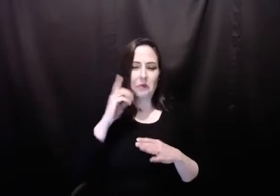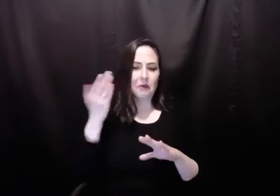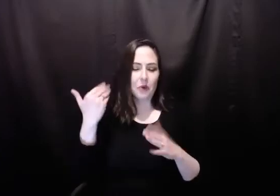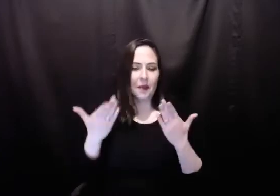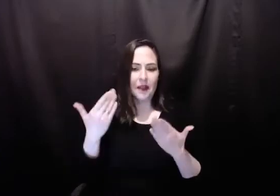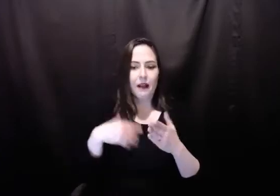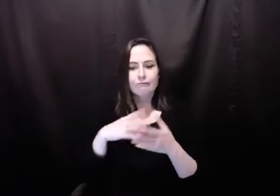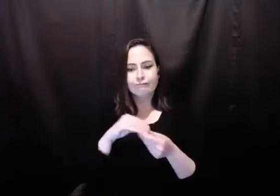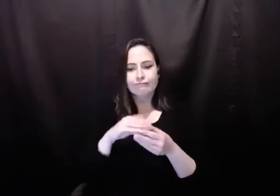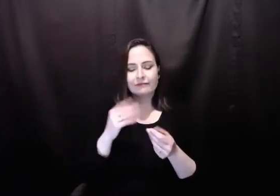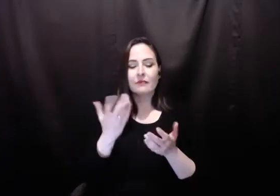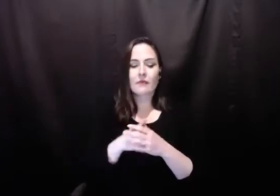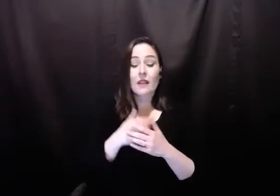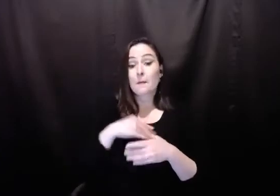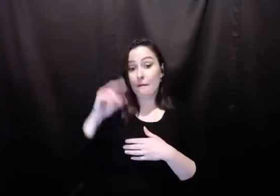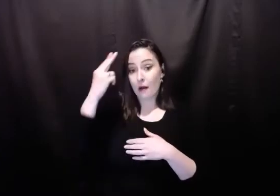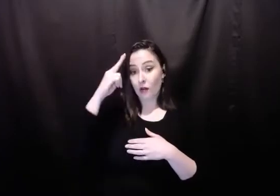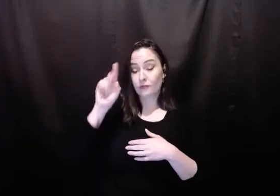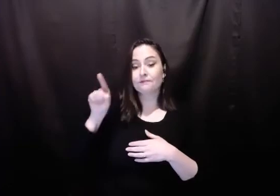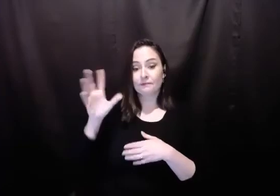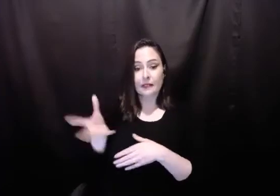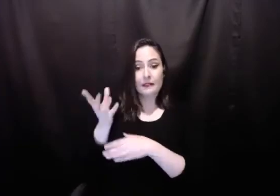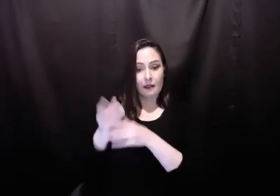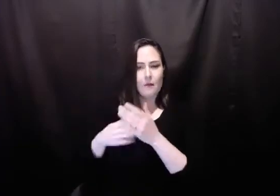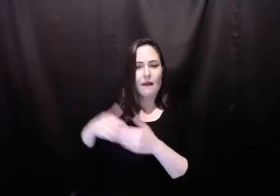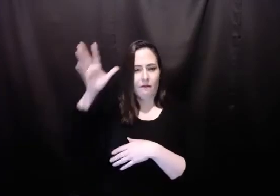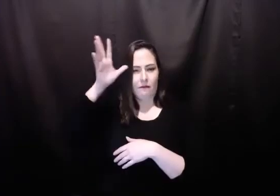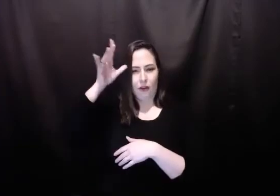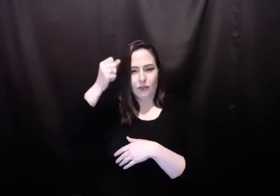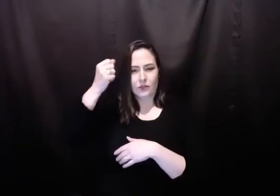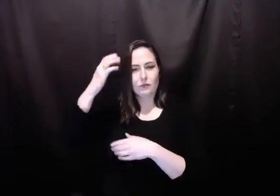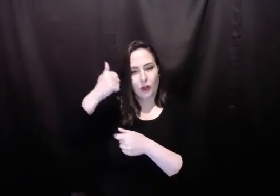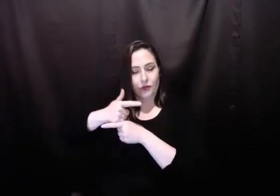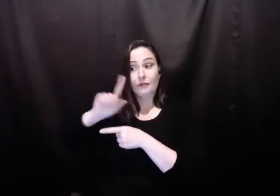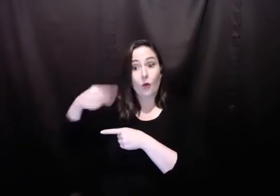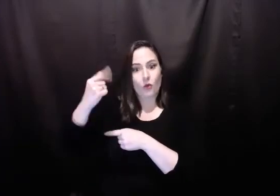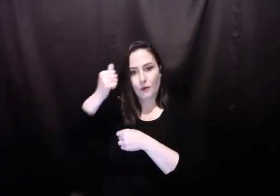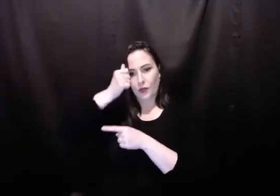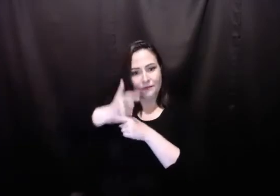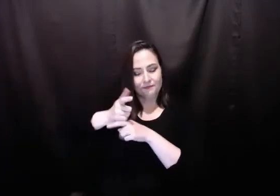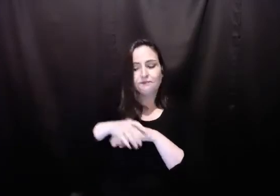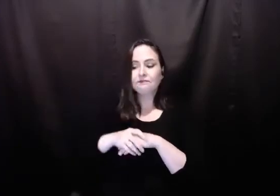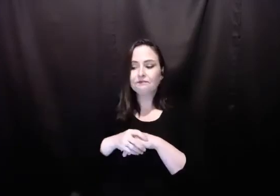My father was only one of 3, which was unusual, but at that time, there were only 3, my dad, my uncle, and